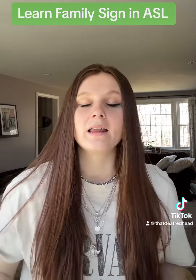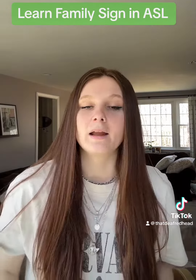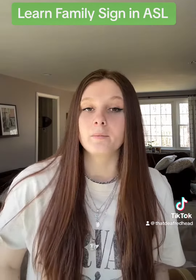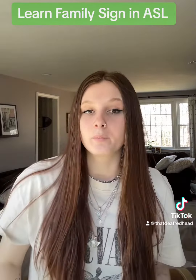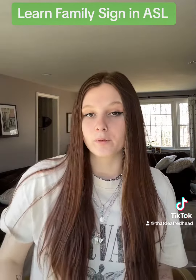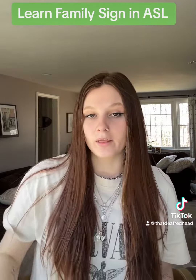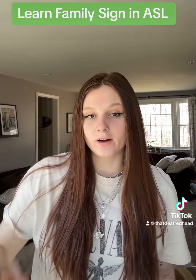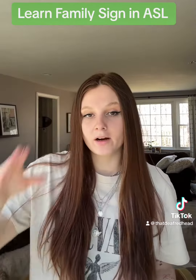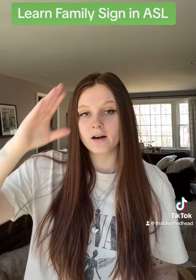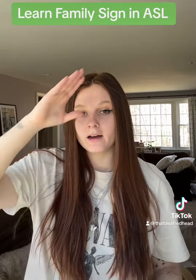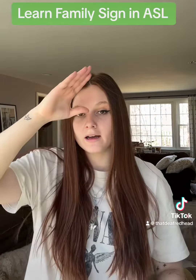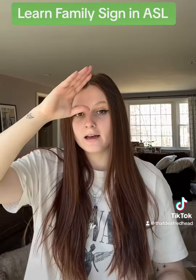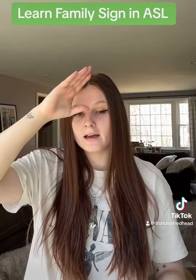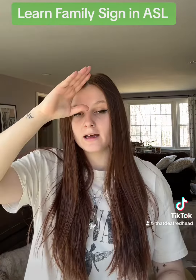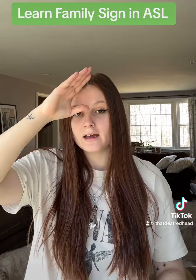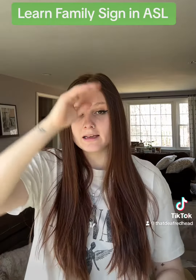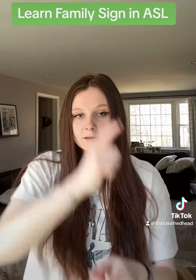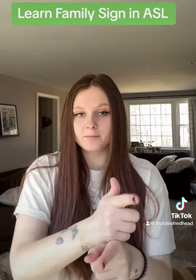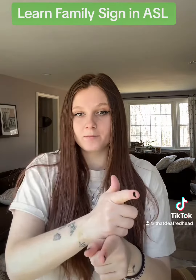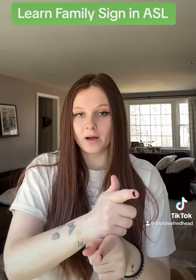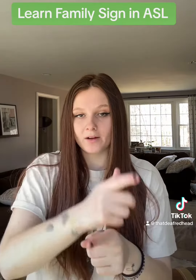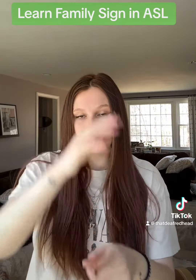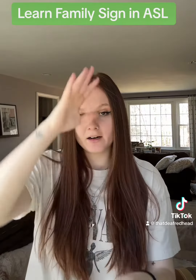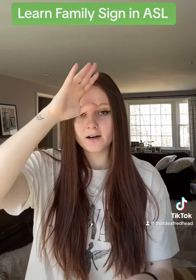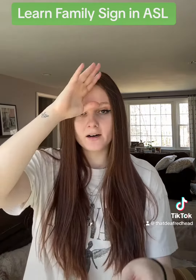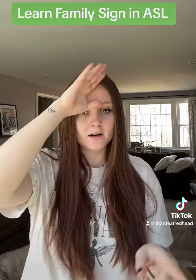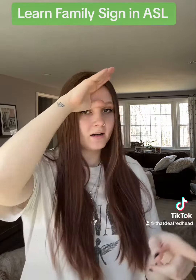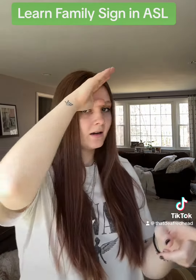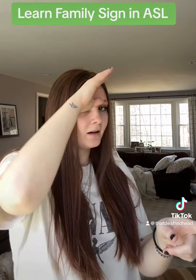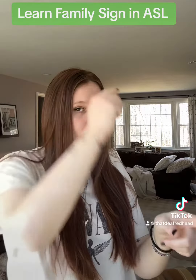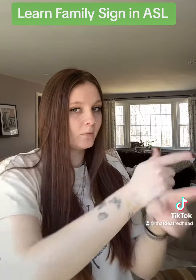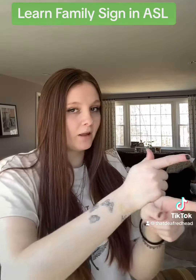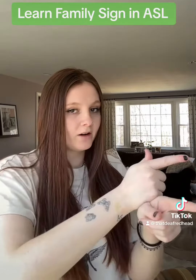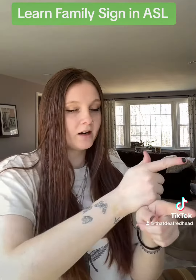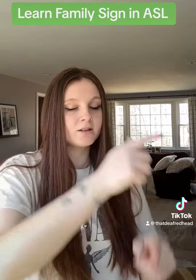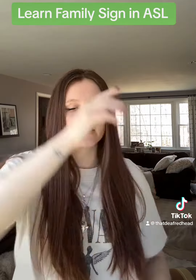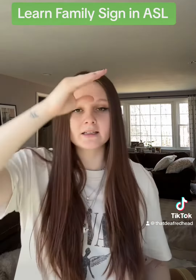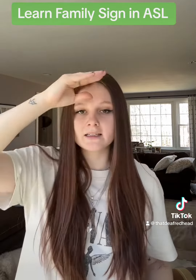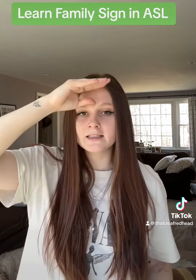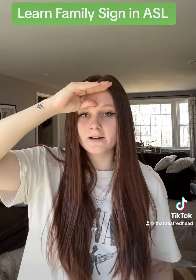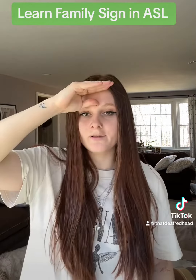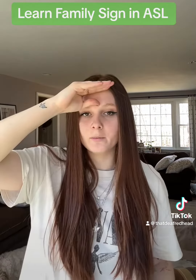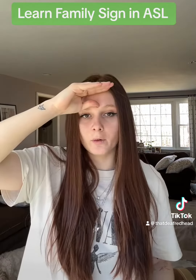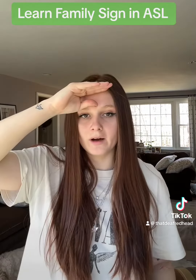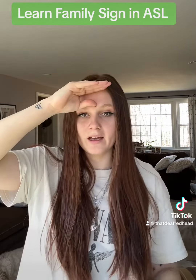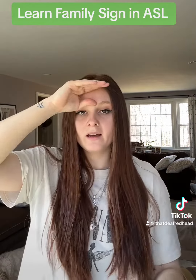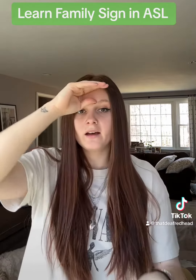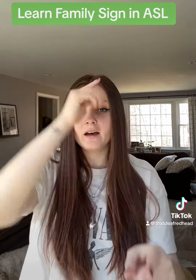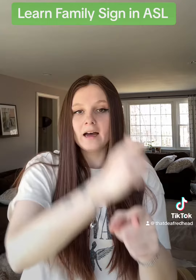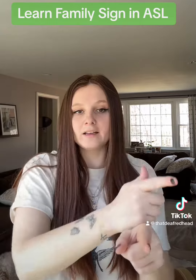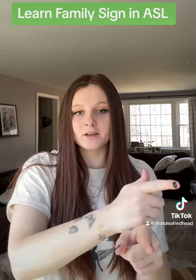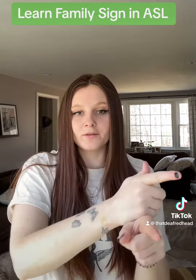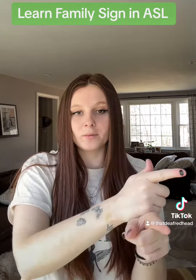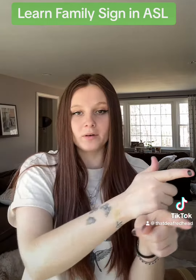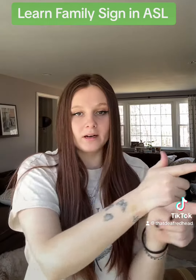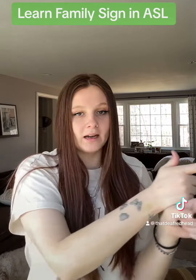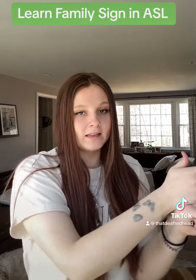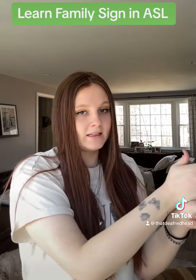then brother is brother. Brother. So this is a sign for boy. And so if you're putting it down